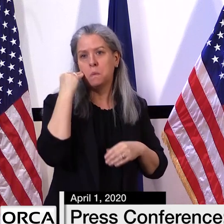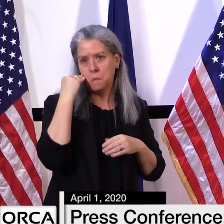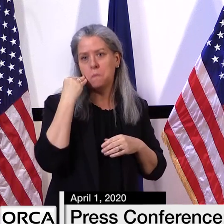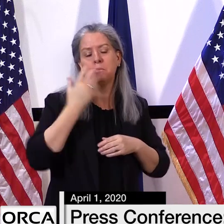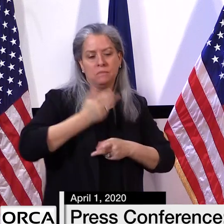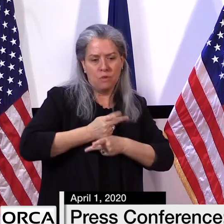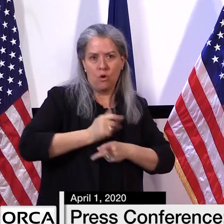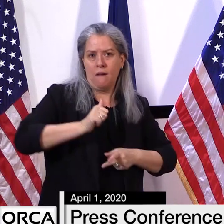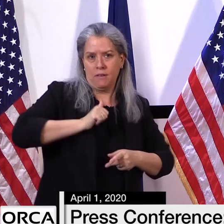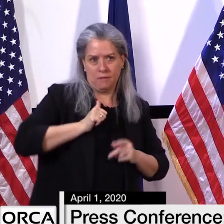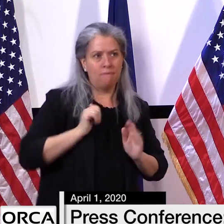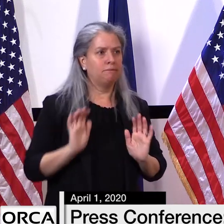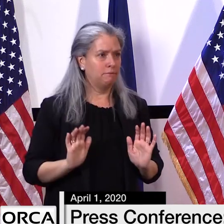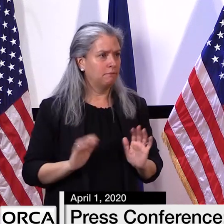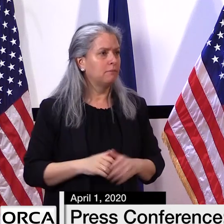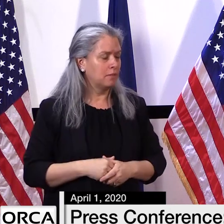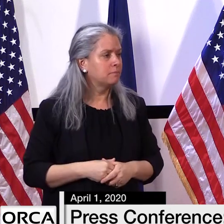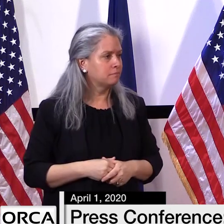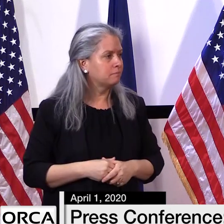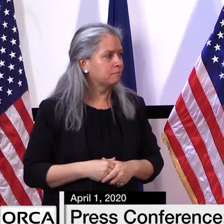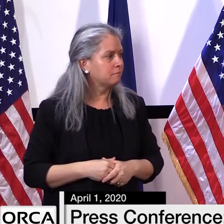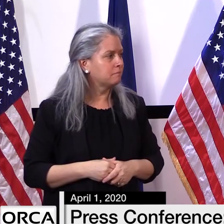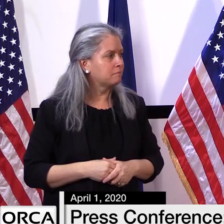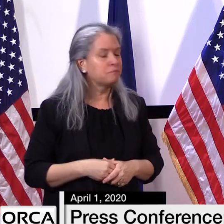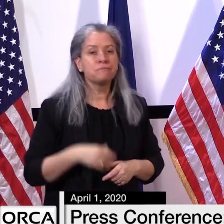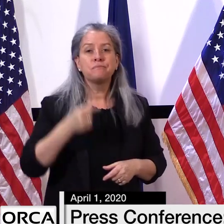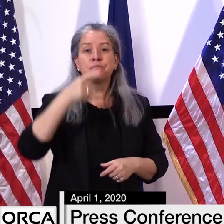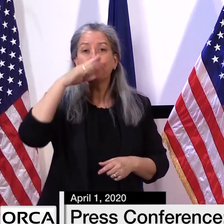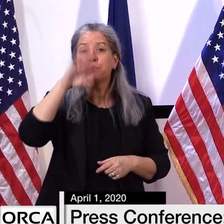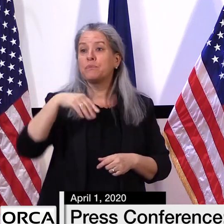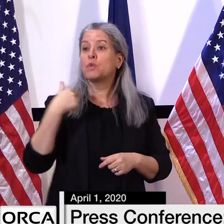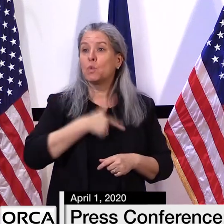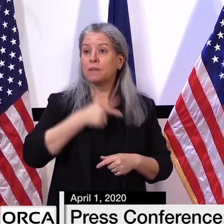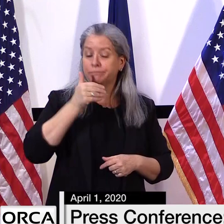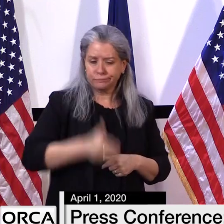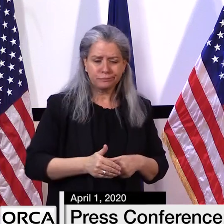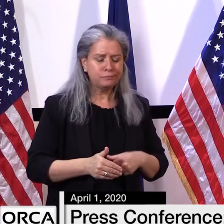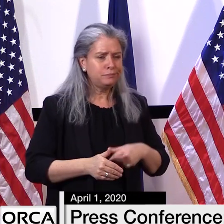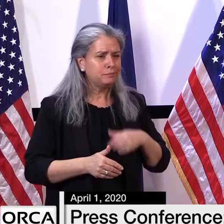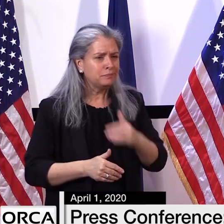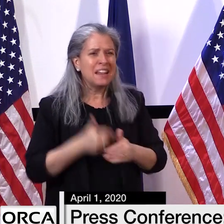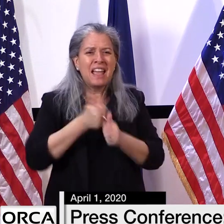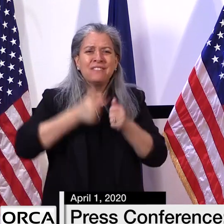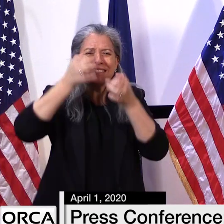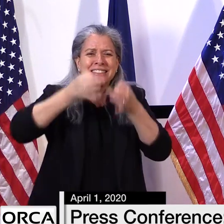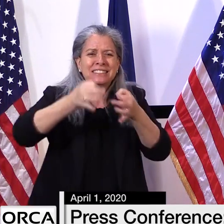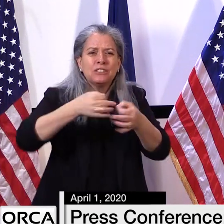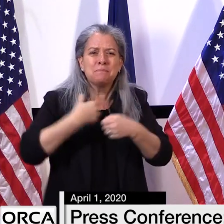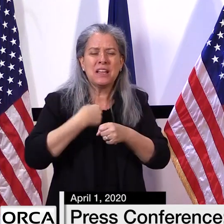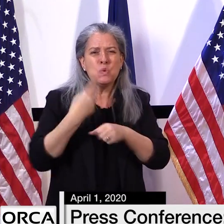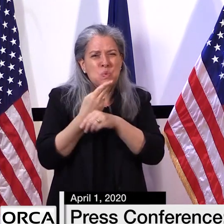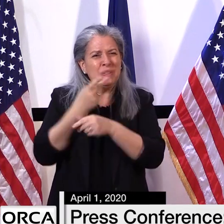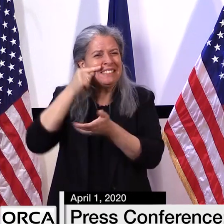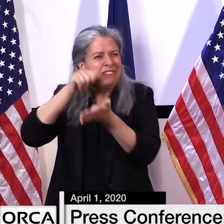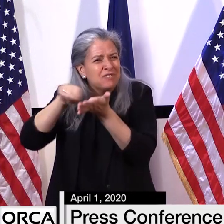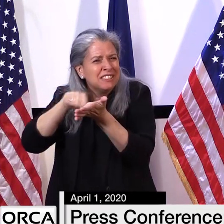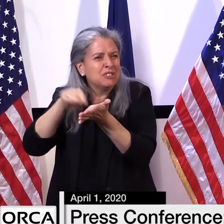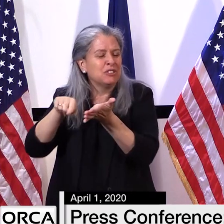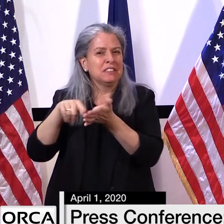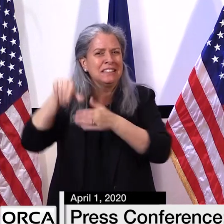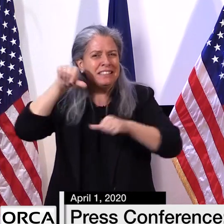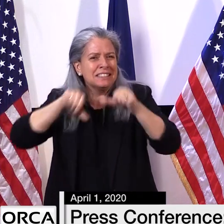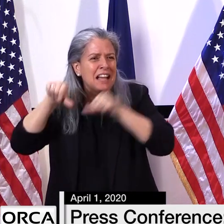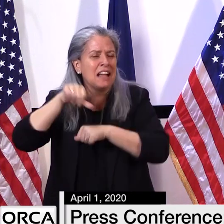to reiterate that each step we take is guided by the best available science and data that we have